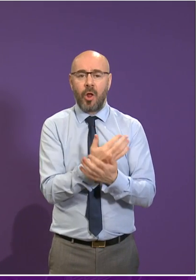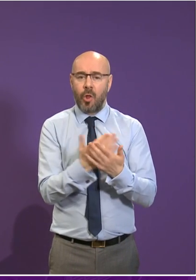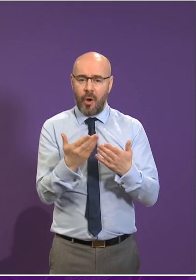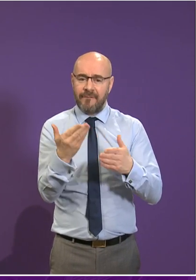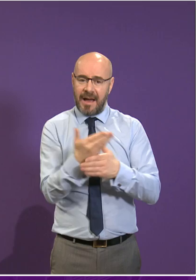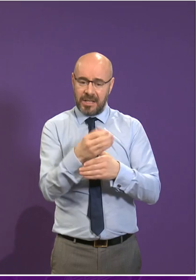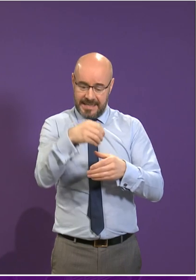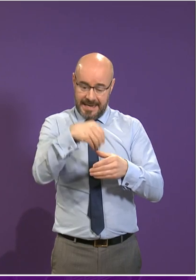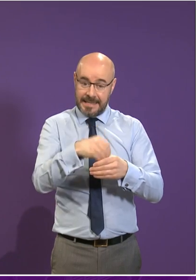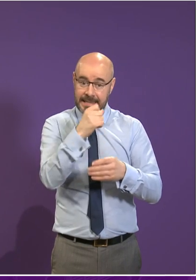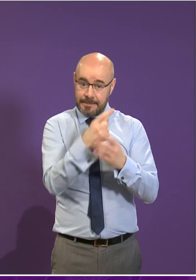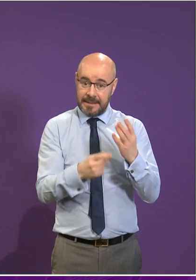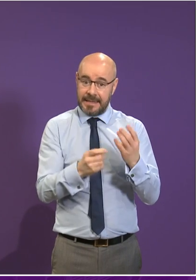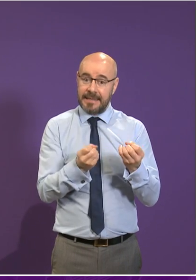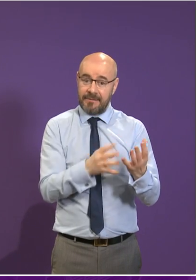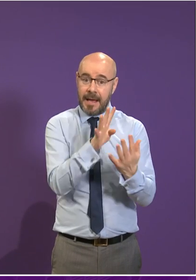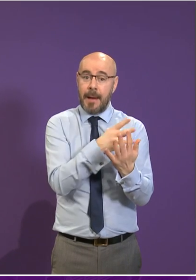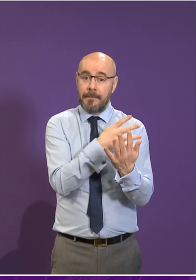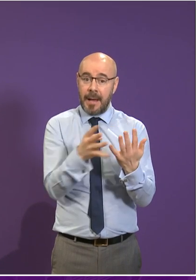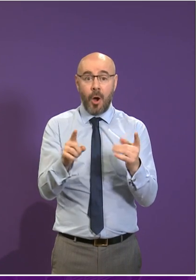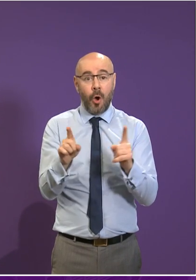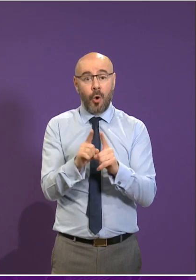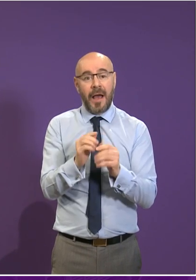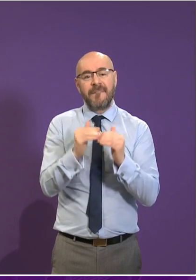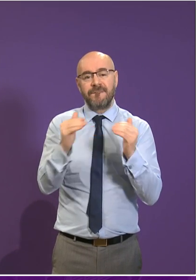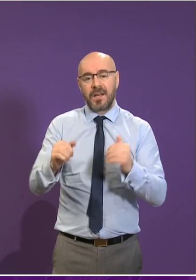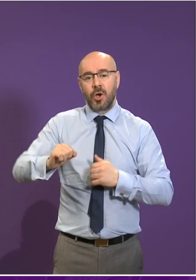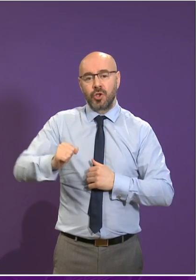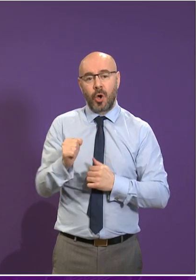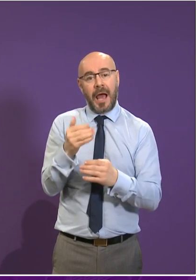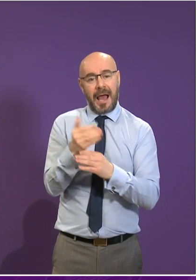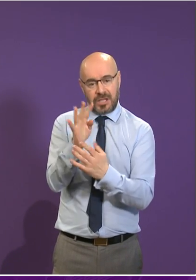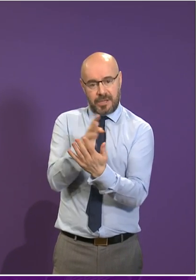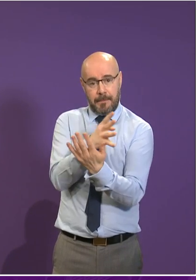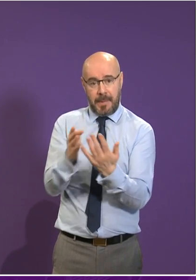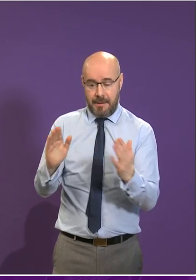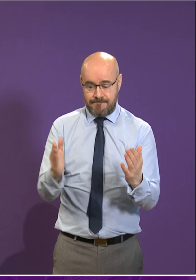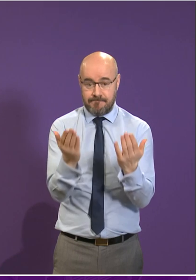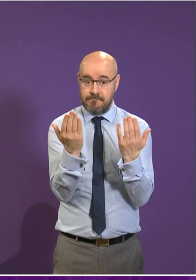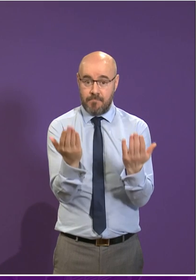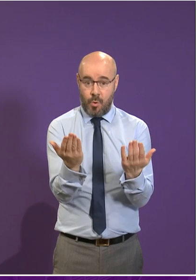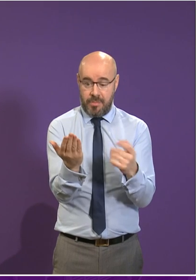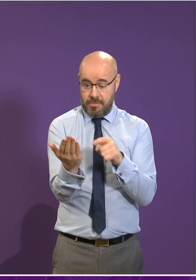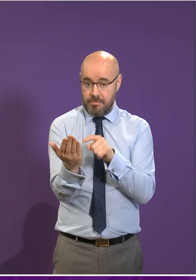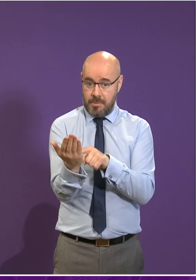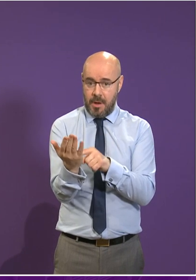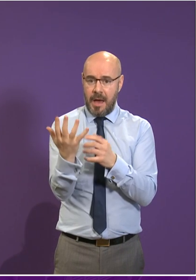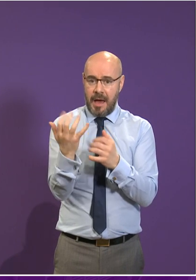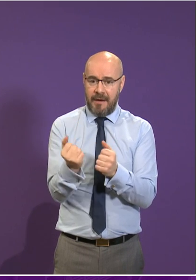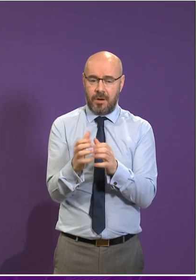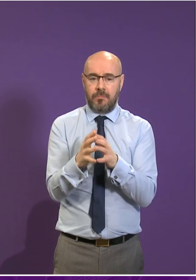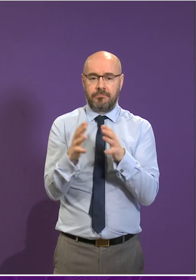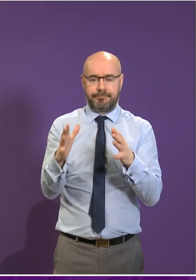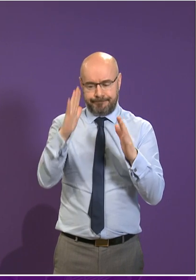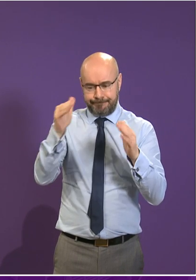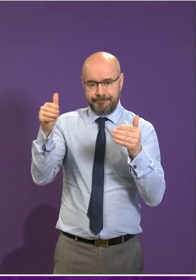Disability Delivery Plan, and actually also the Fairer Scotland Action Plan, because the Fairer Scotland Action Plan has a huge